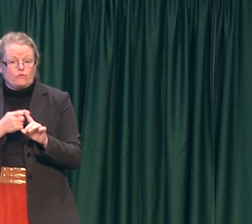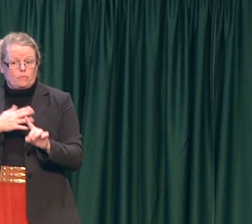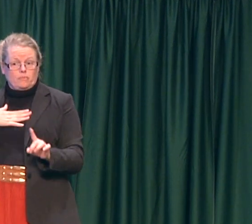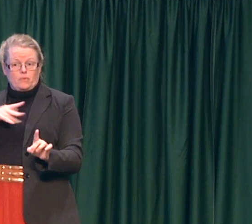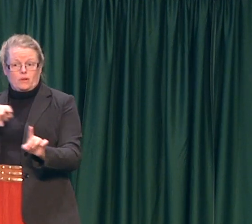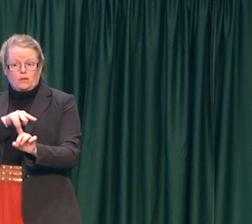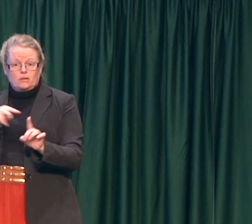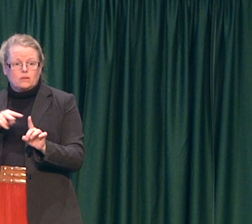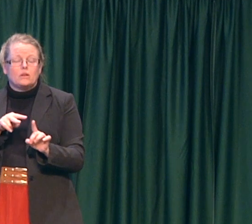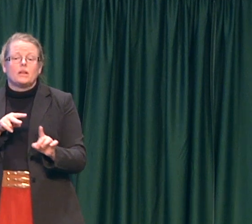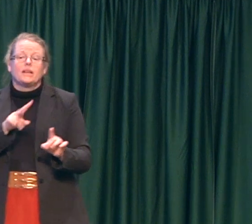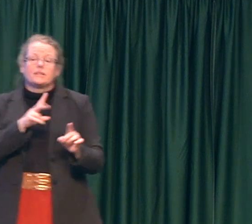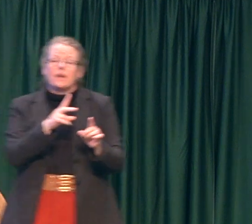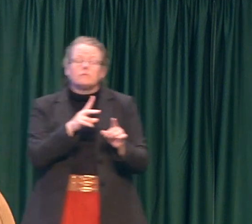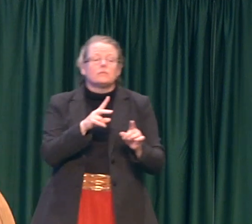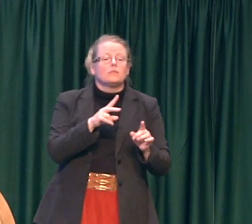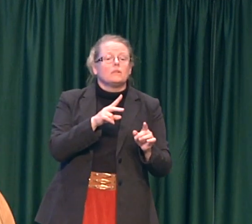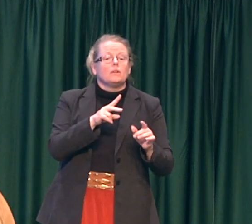It is so important, from my perspective.